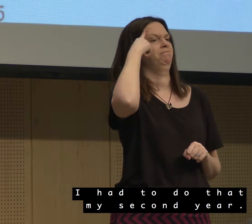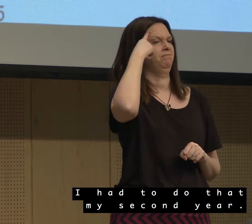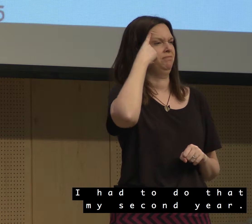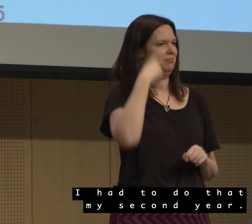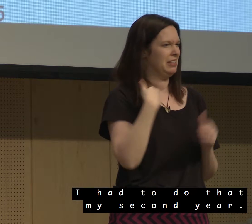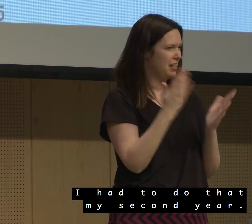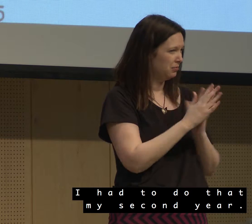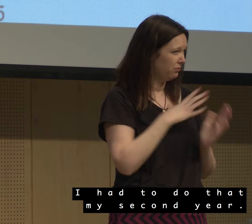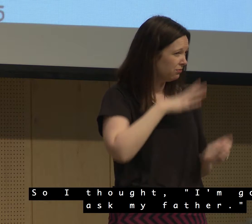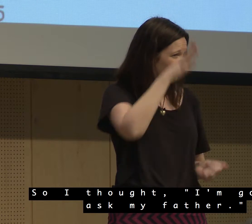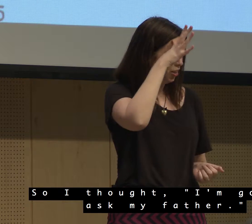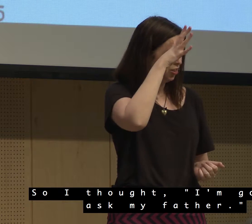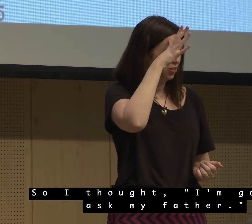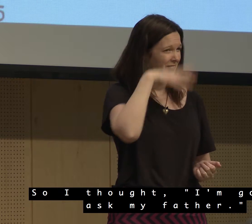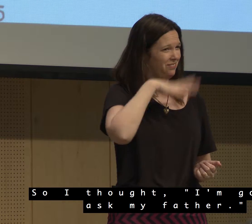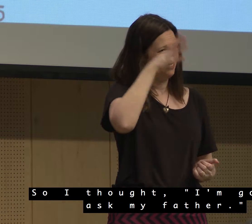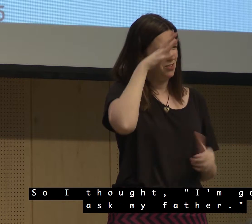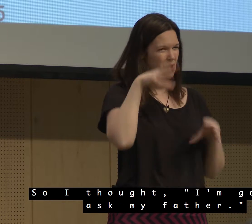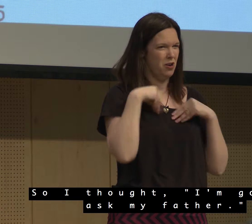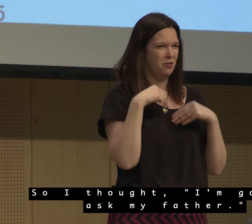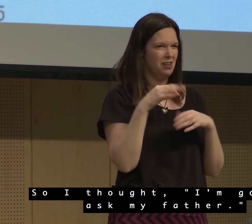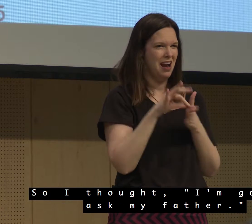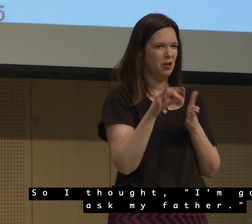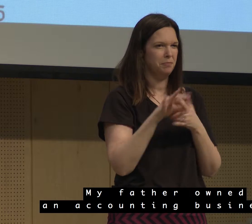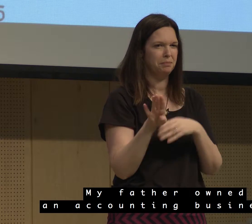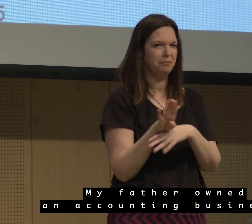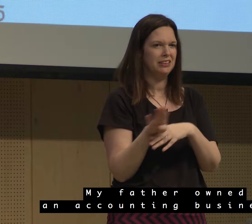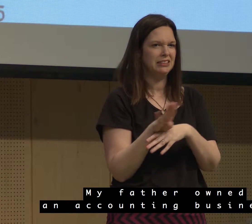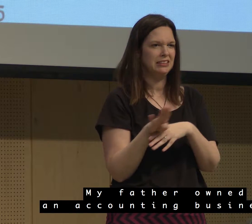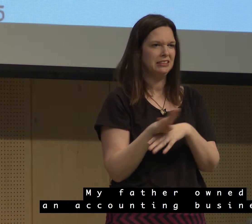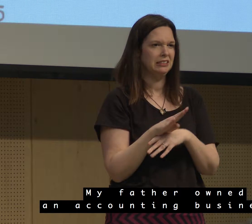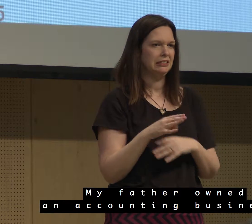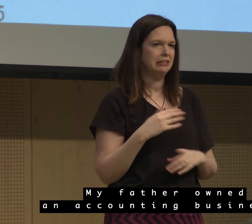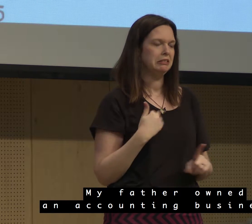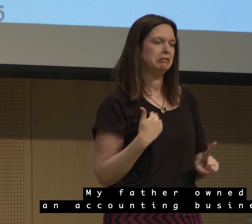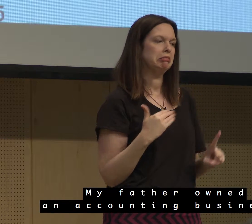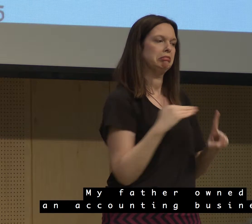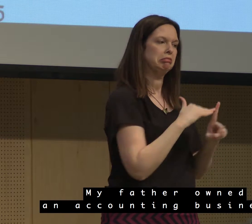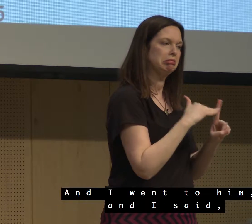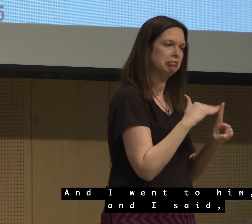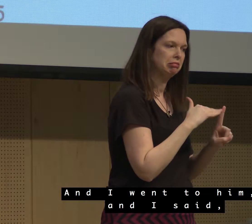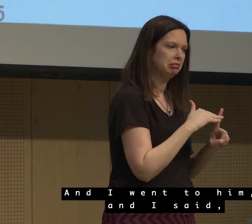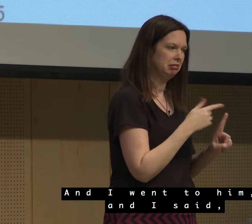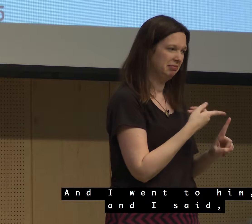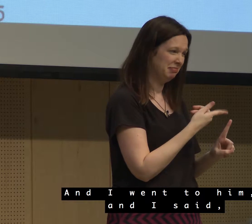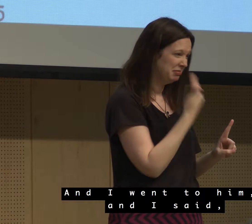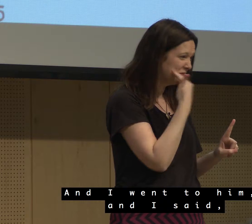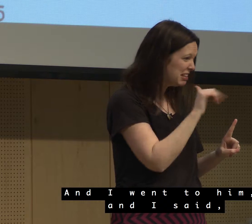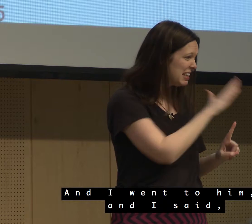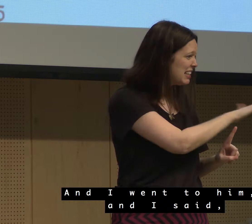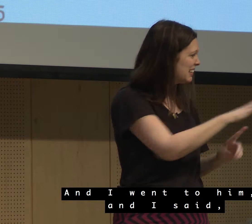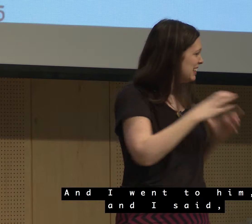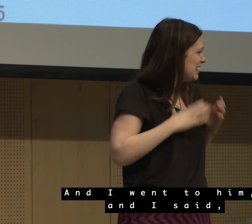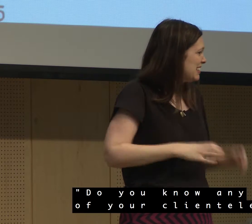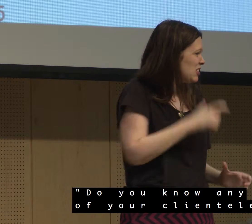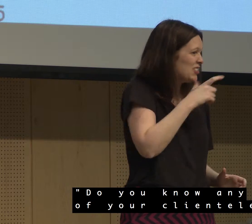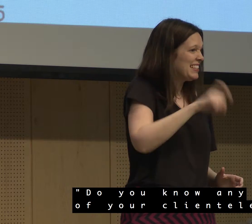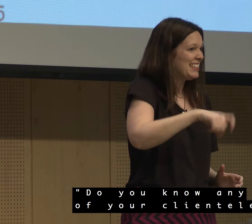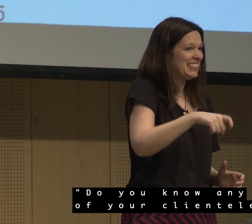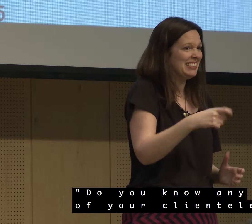my second year, so I thought, I'm going to ask my father. My father owned an accounting business. And I went to him and I said, do you know